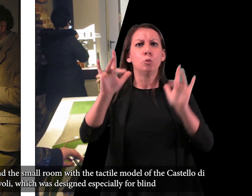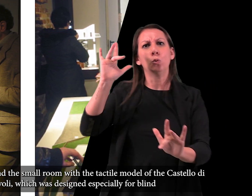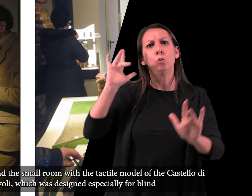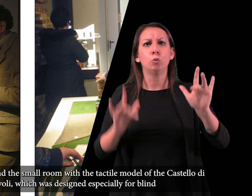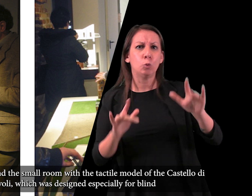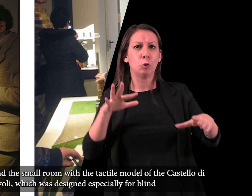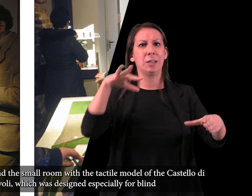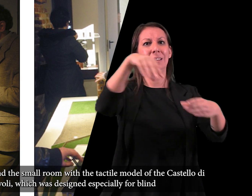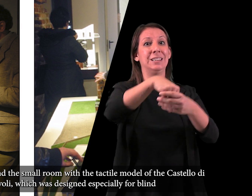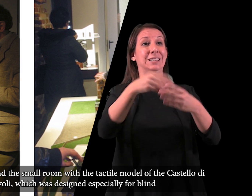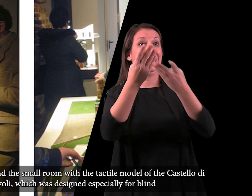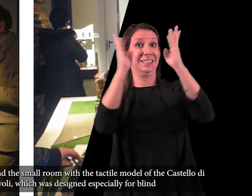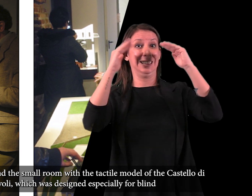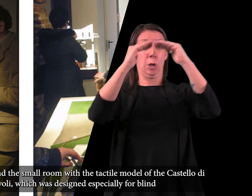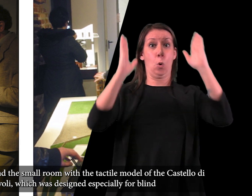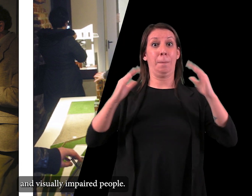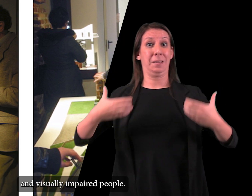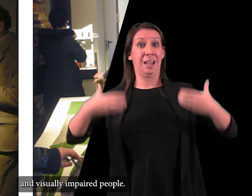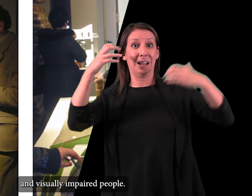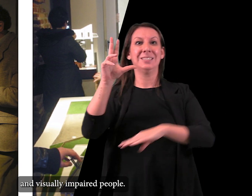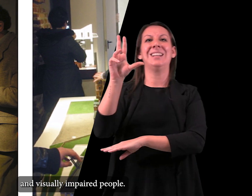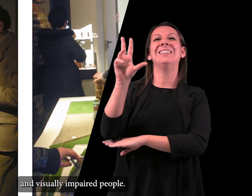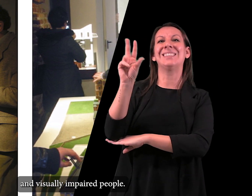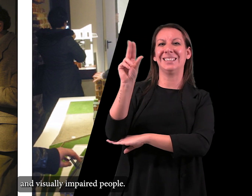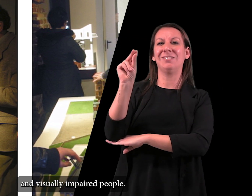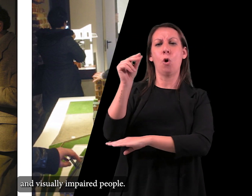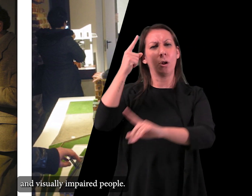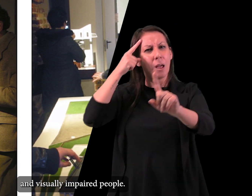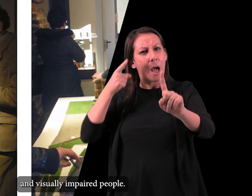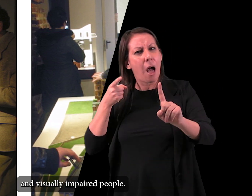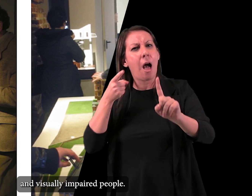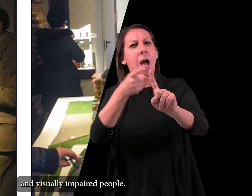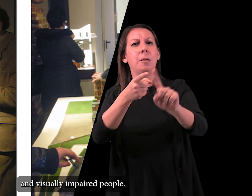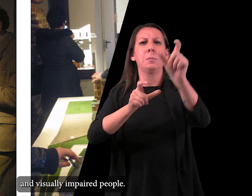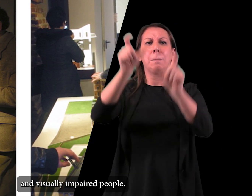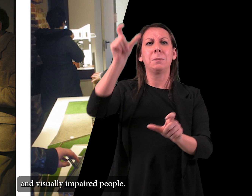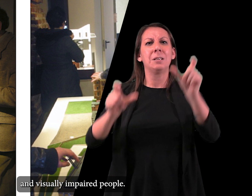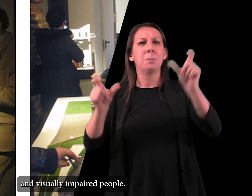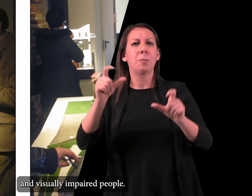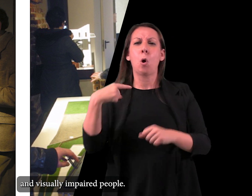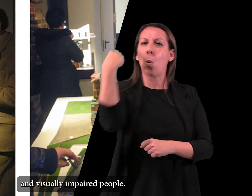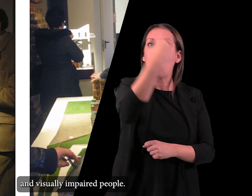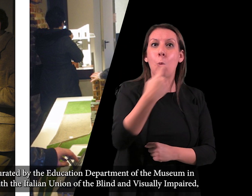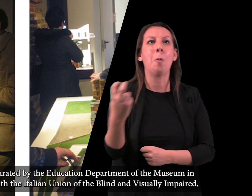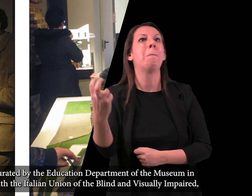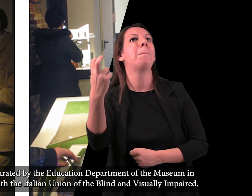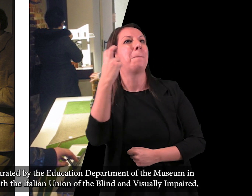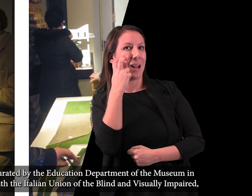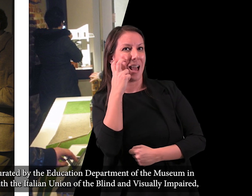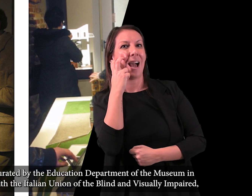designed especially for blind and visually impaired people. The